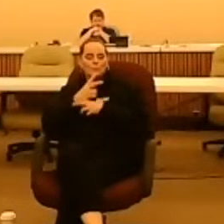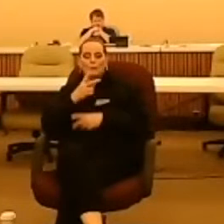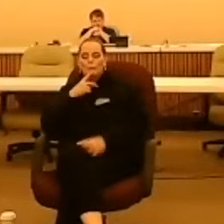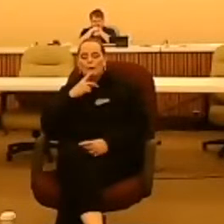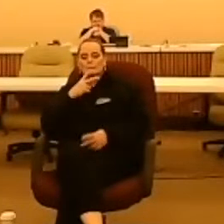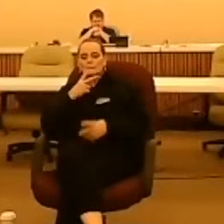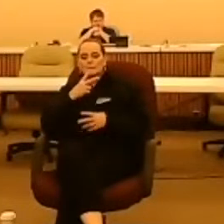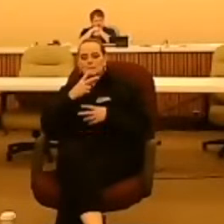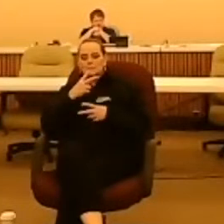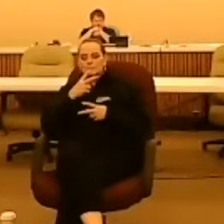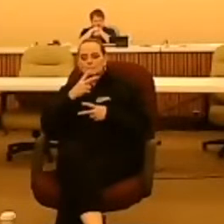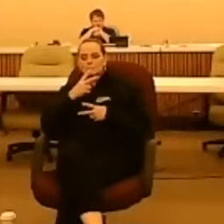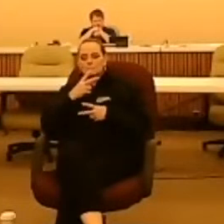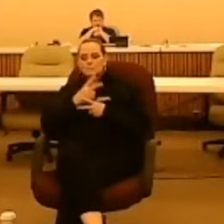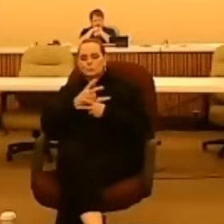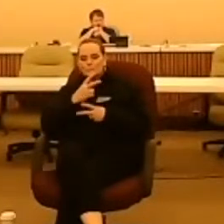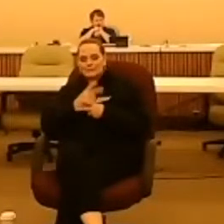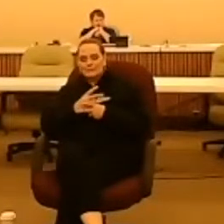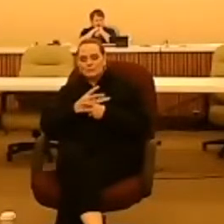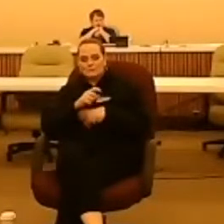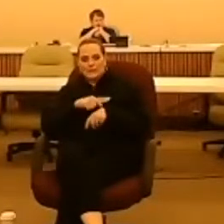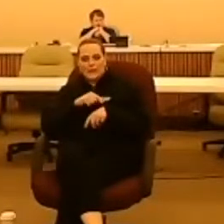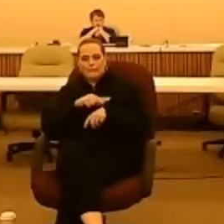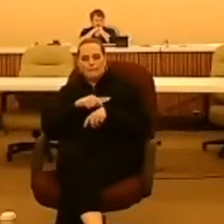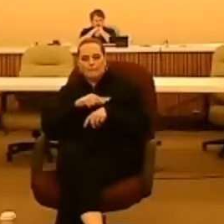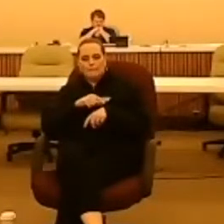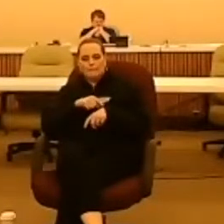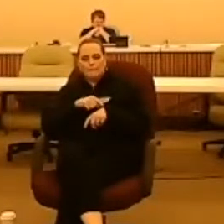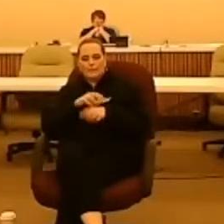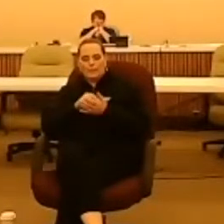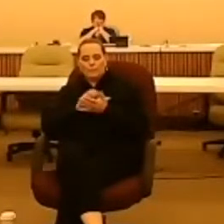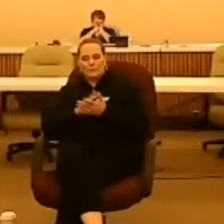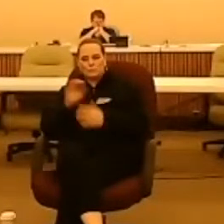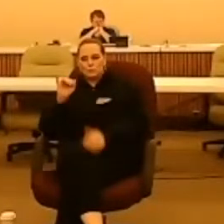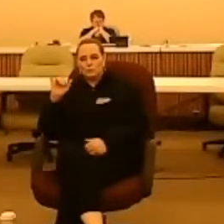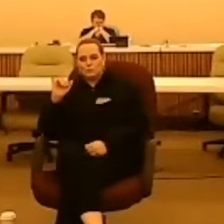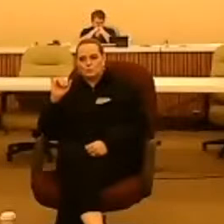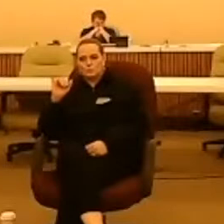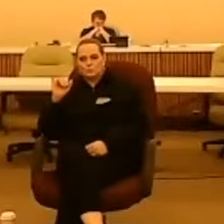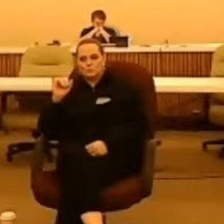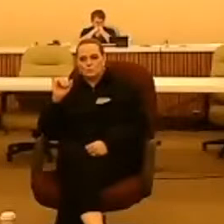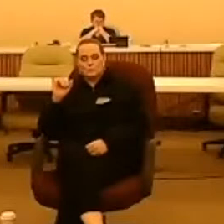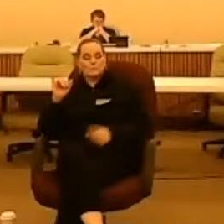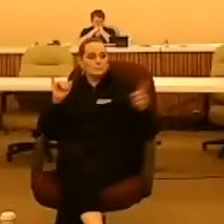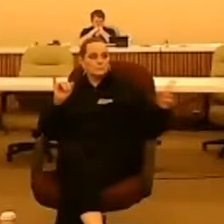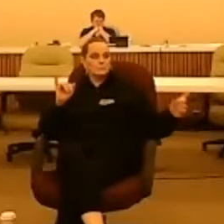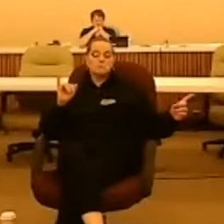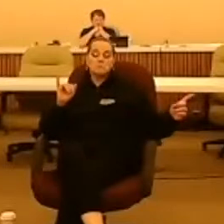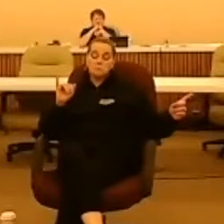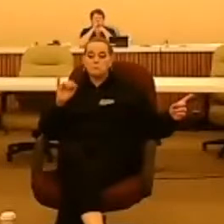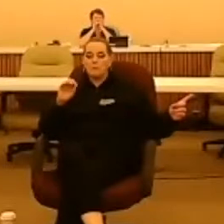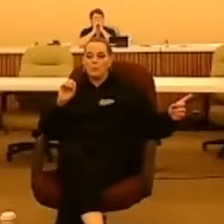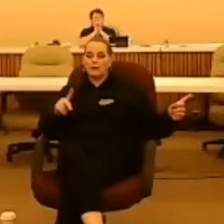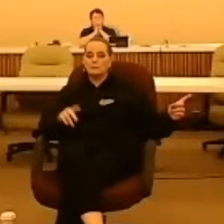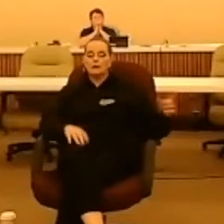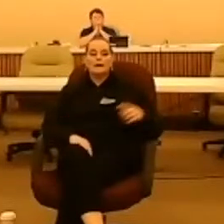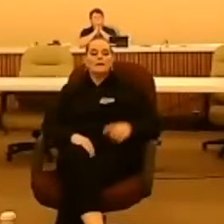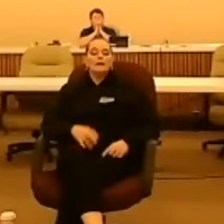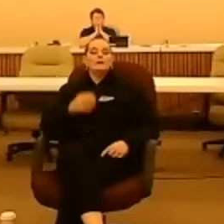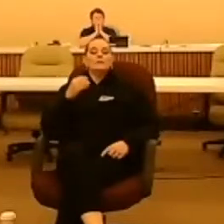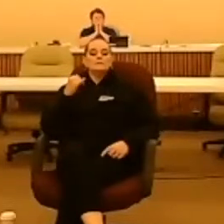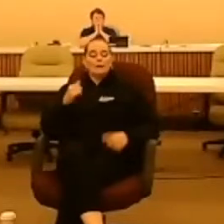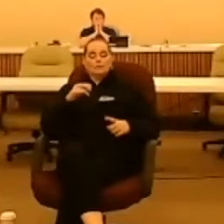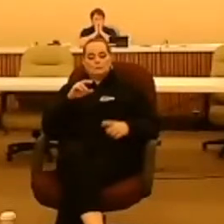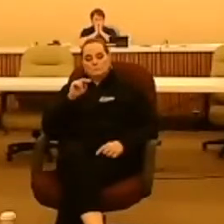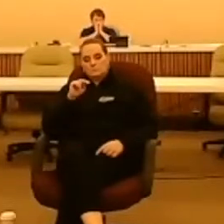retention duration is on those records as well. Okay. Now to